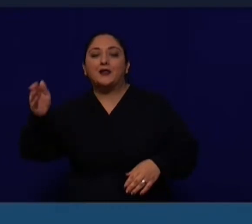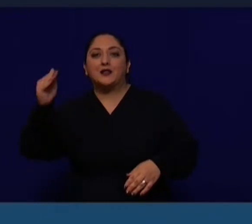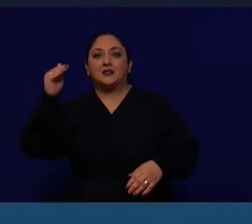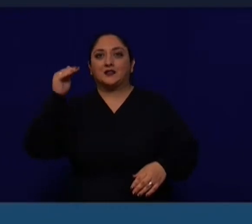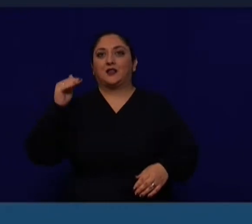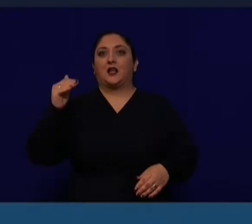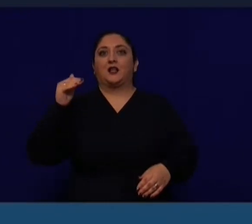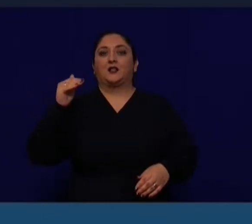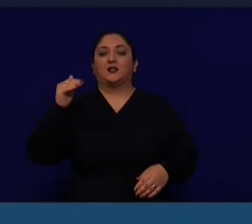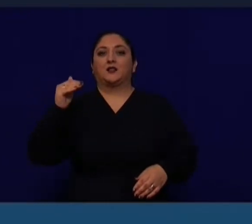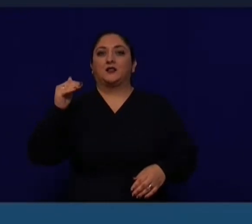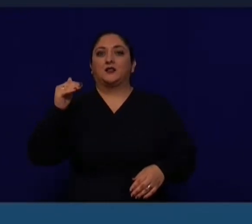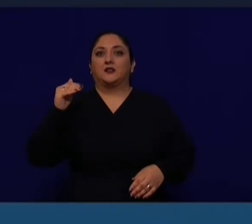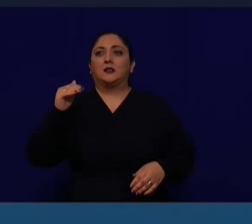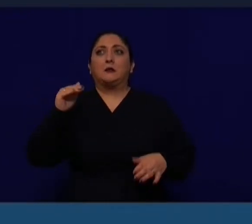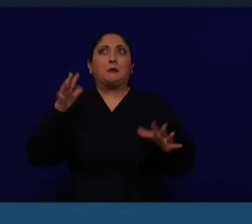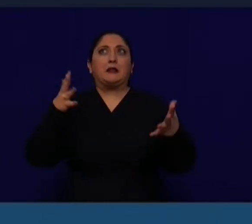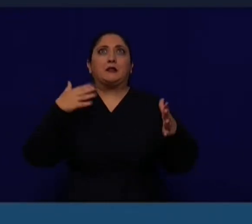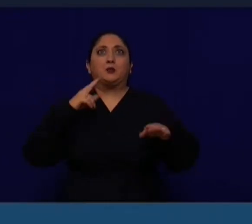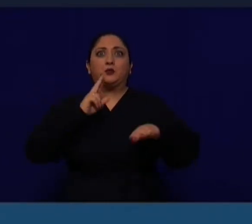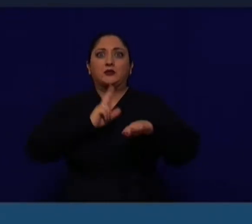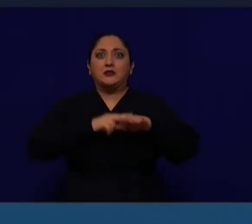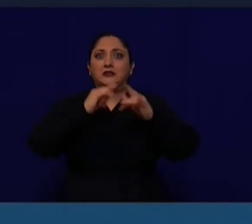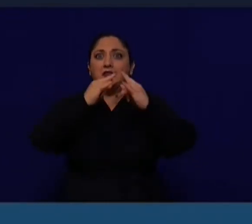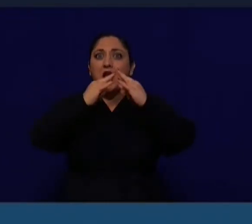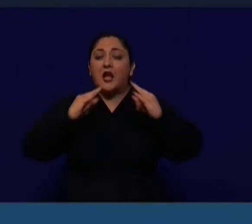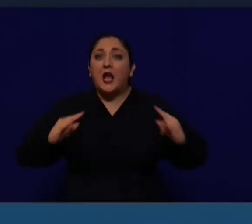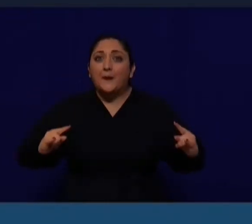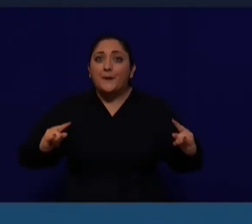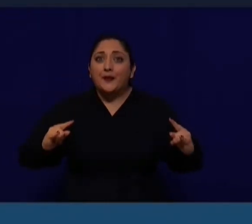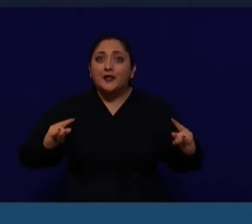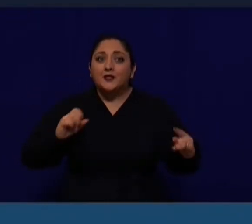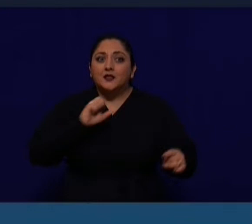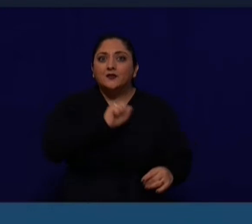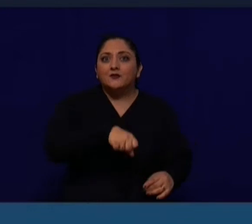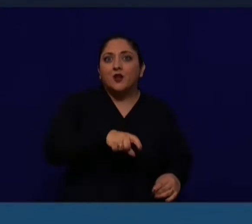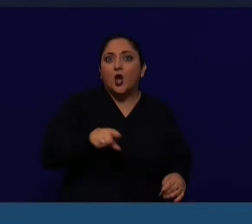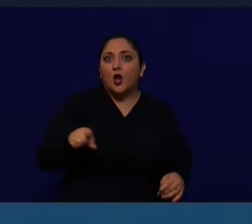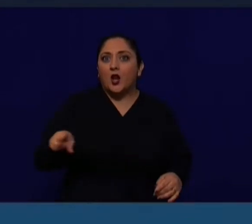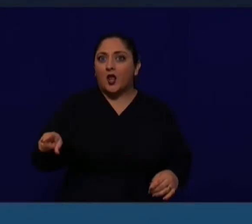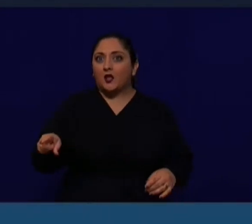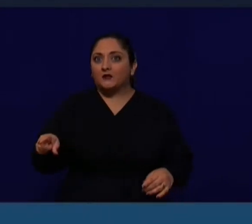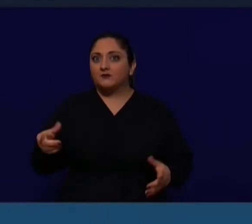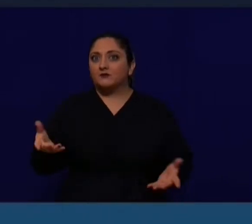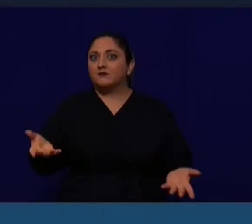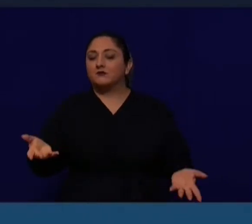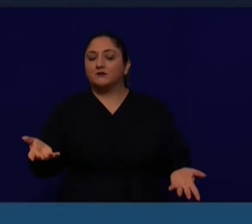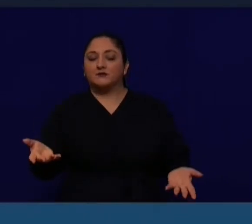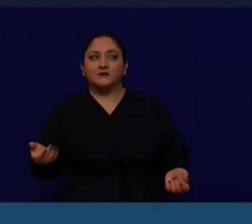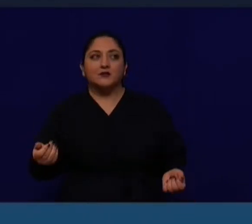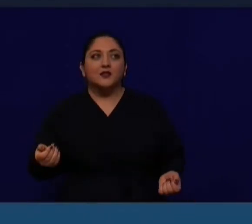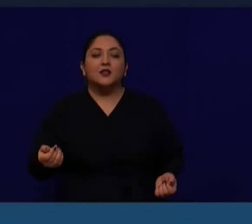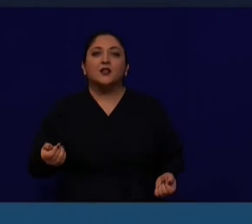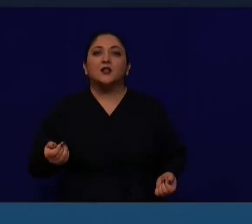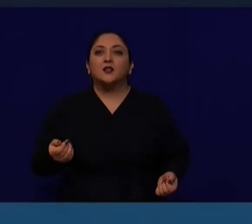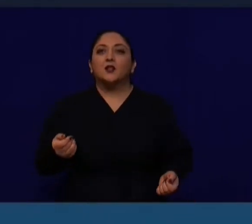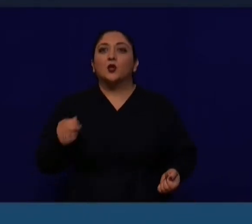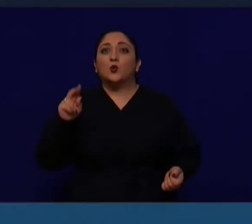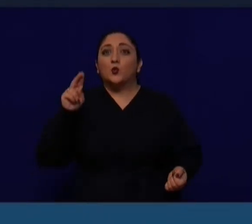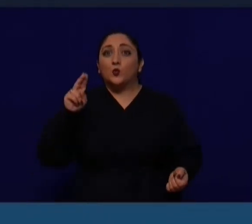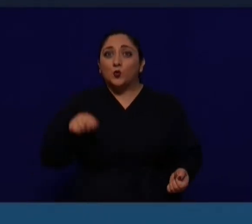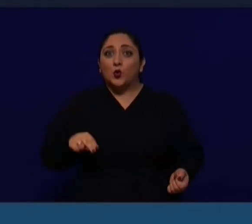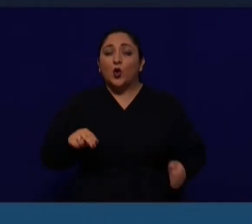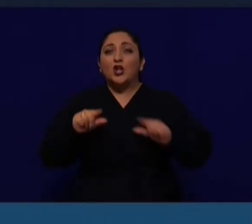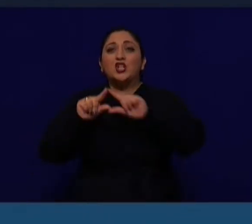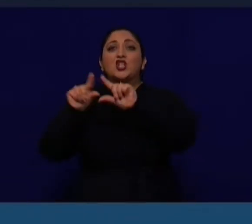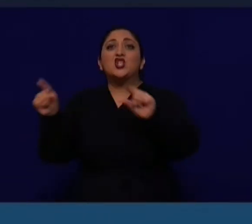qalilna campings jistgħu jsiru jekk iva x'miżuri applikaw. U l-aħħar mistoqsija jekk jogħġbok illum ġiet l-aħbar Ċipru li minn